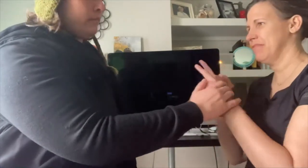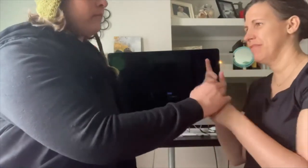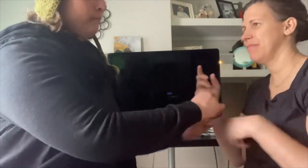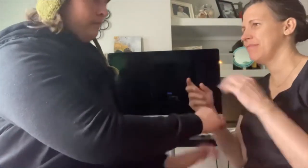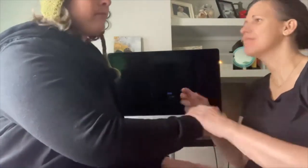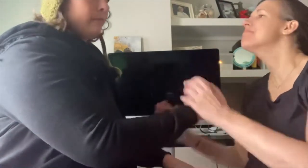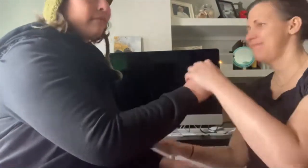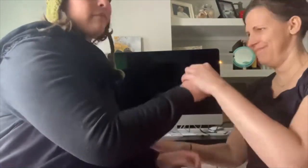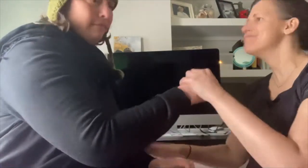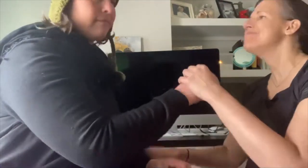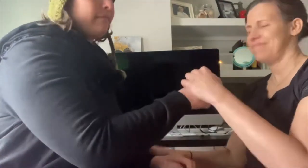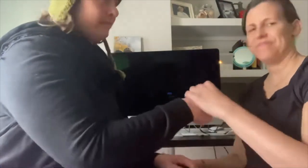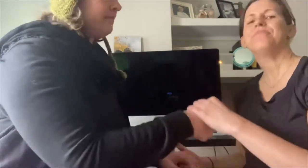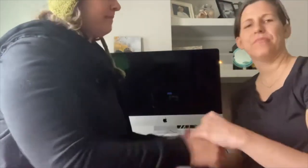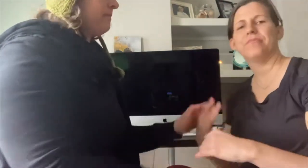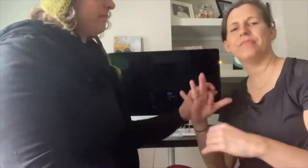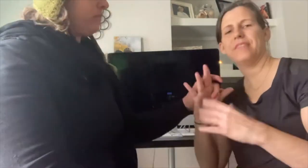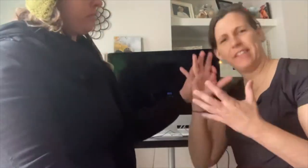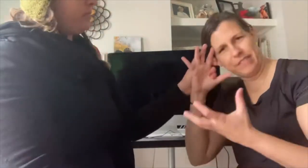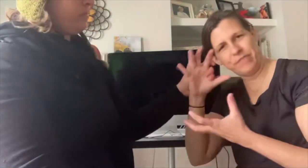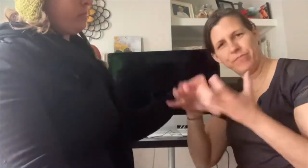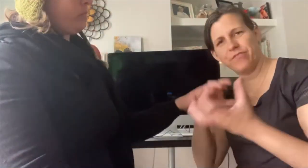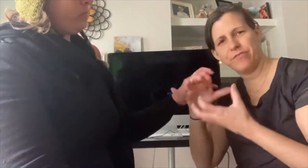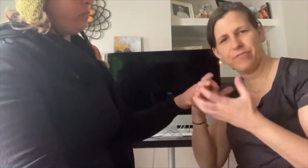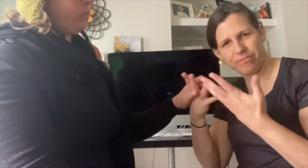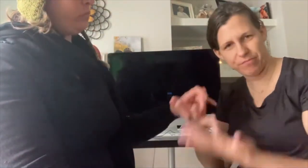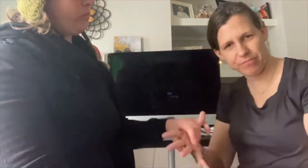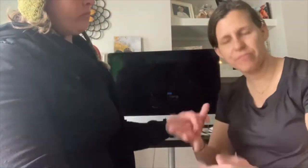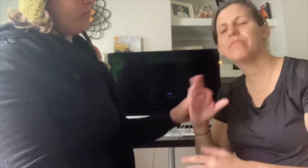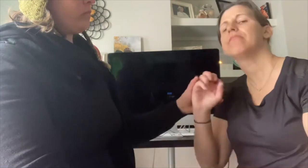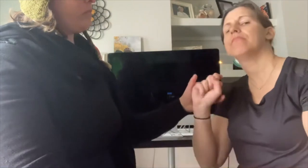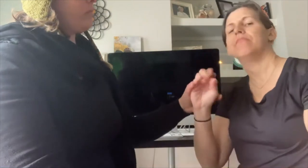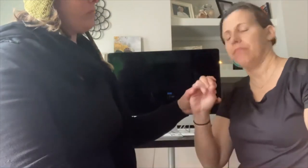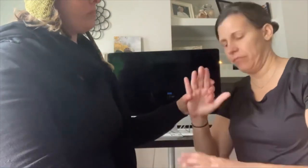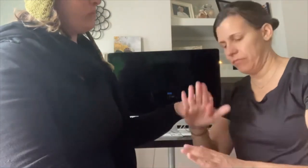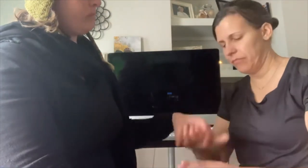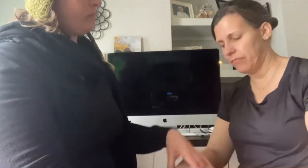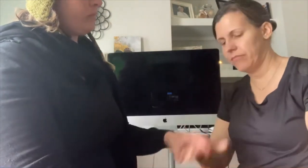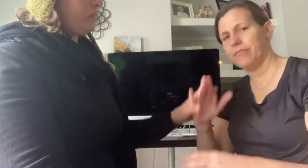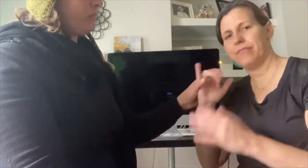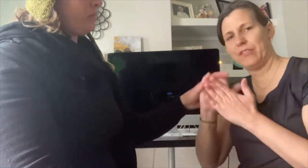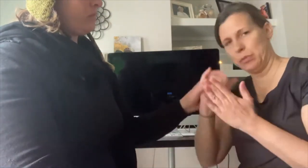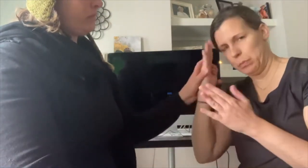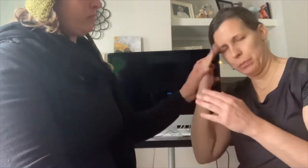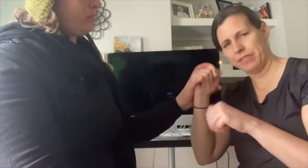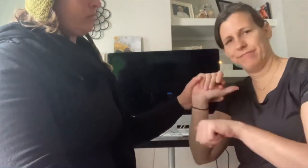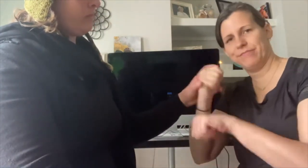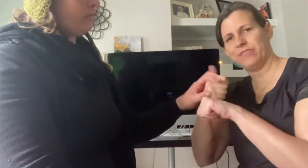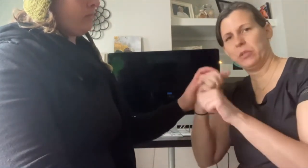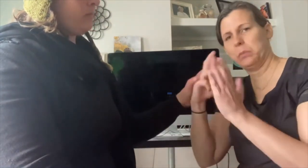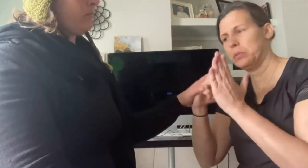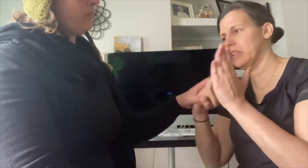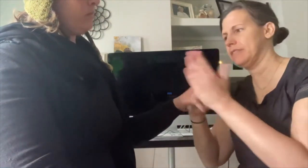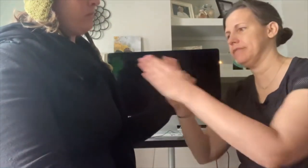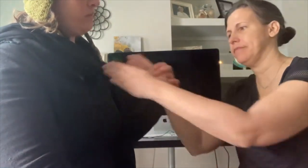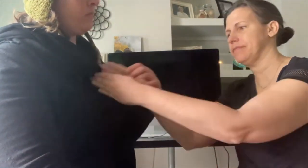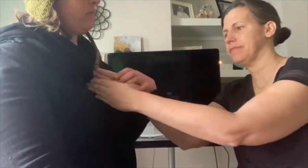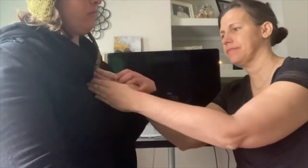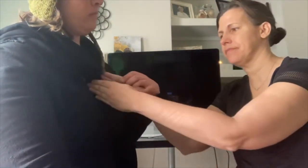If we use the index finger for both letters, there is not enough differentiation to detect which letter is being produced. To clarify this,